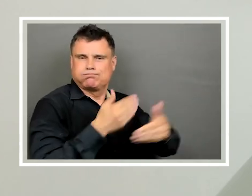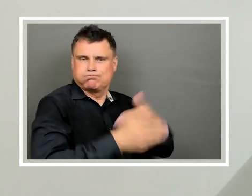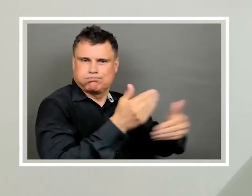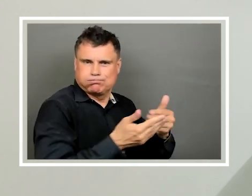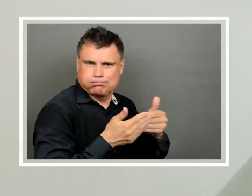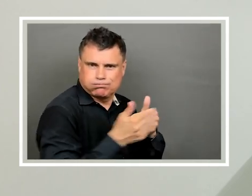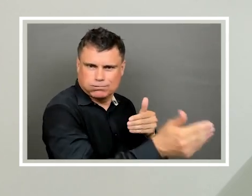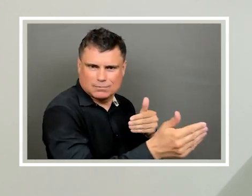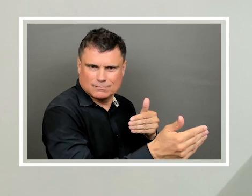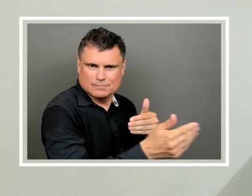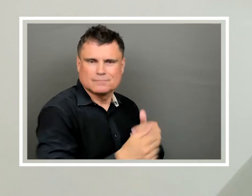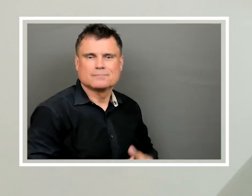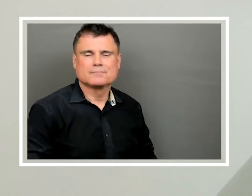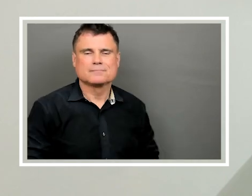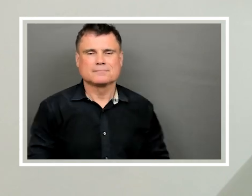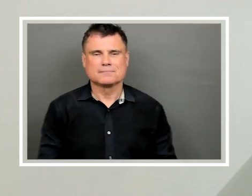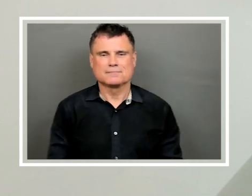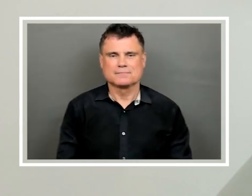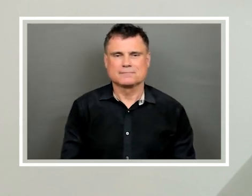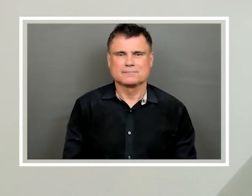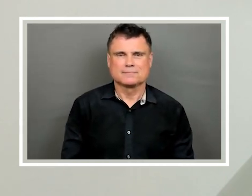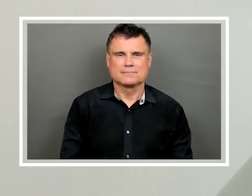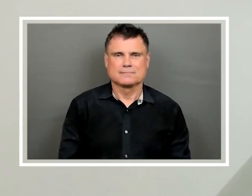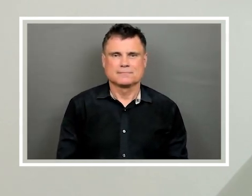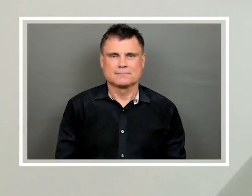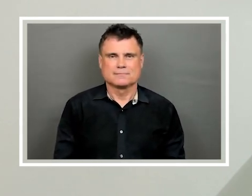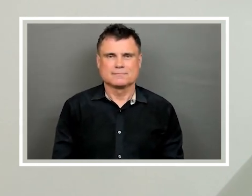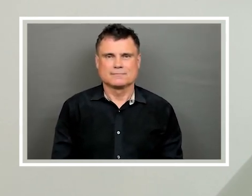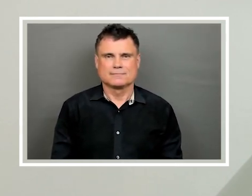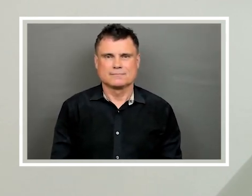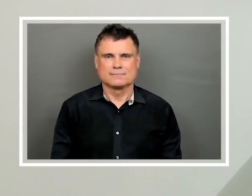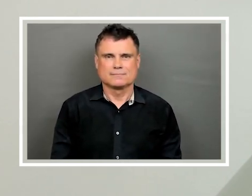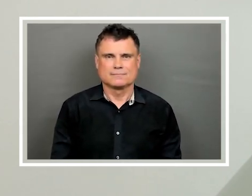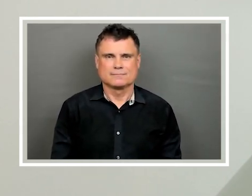and thus prepare ahead of time what I want to say.